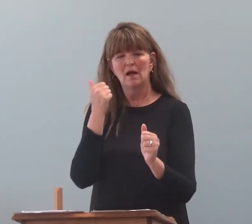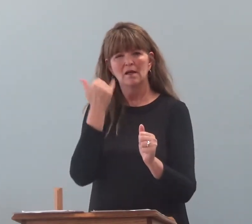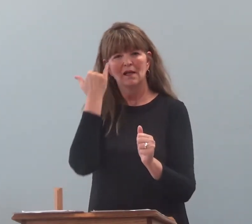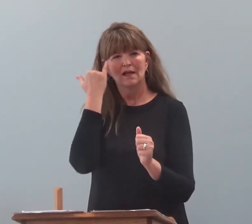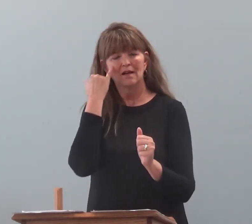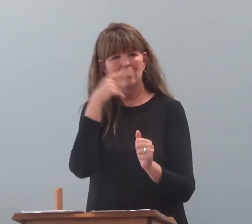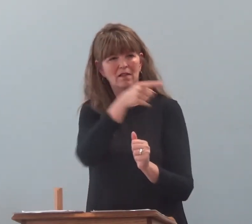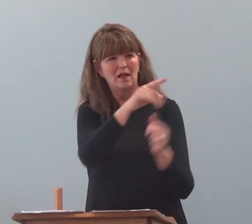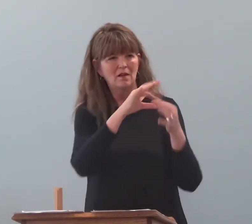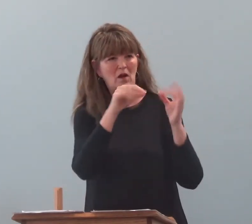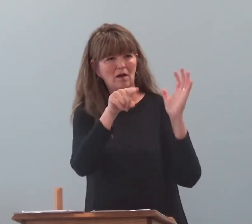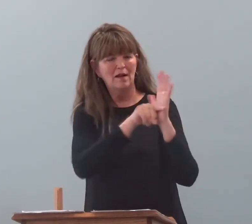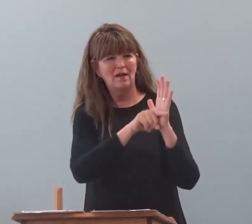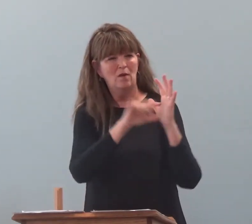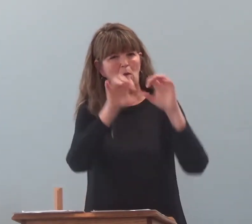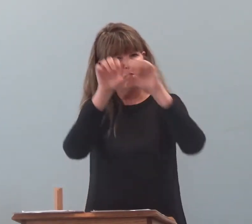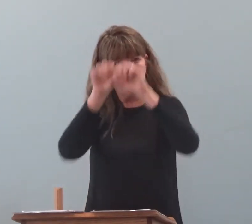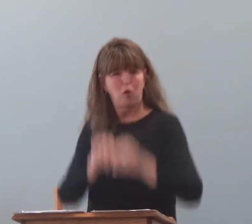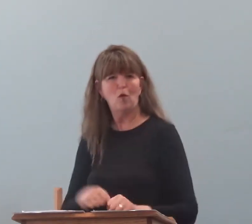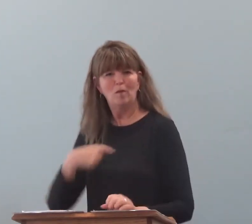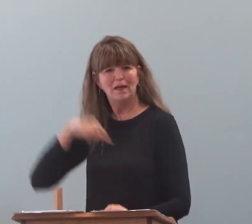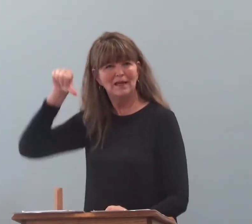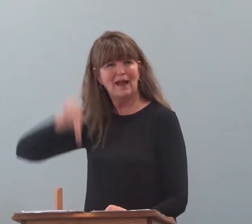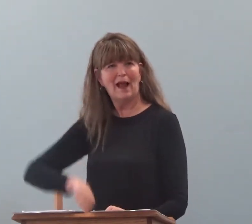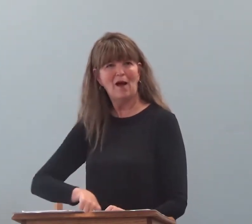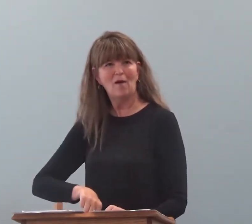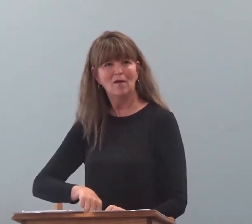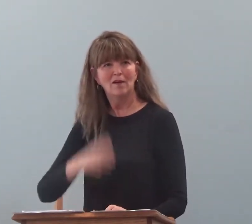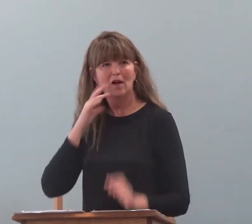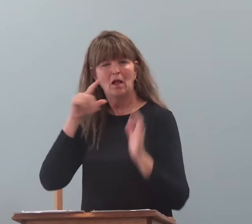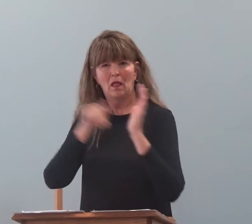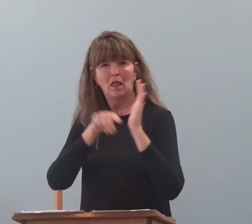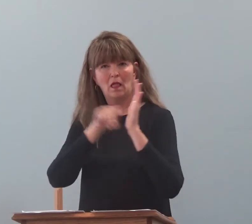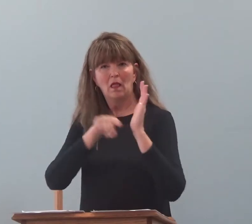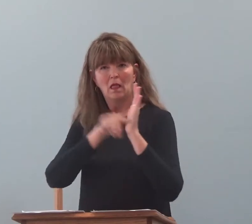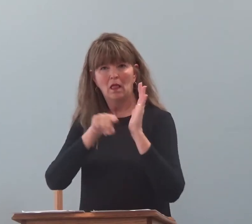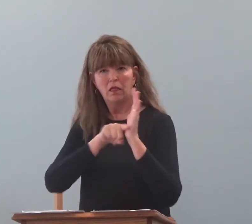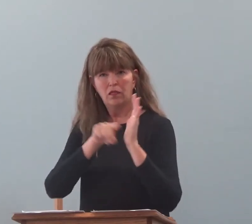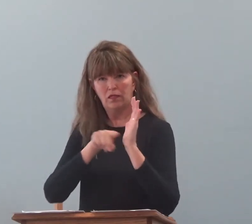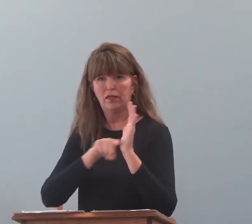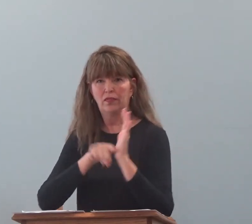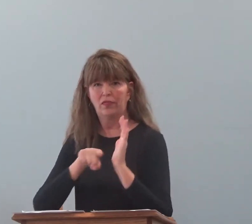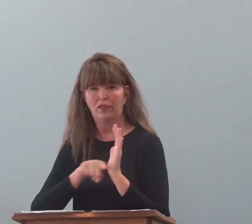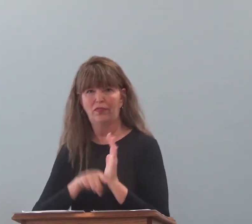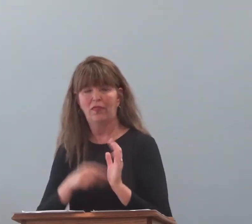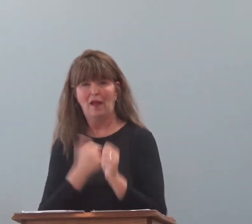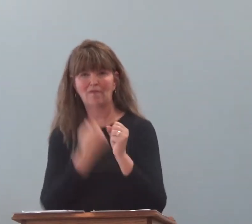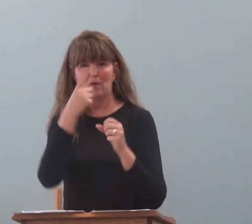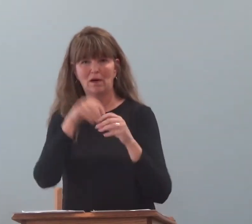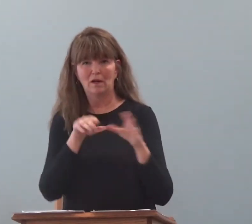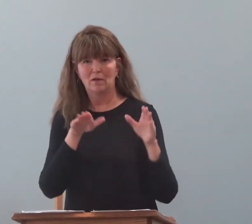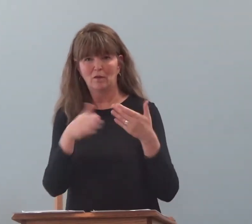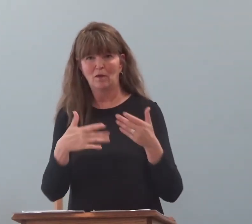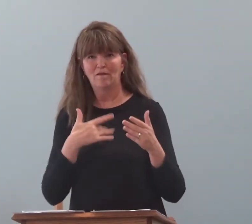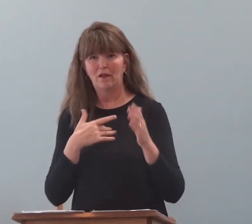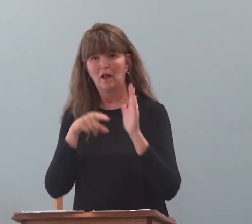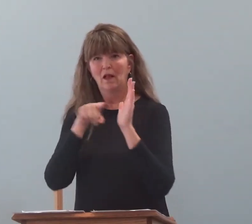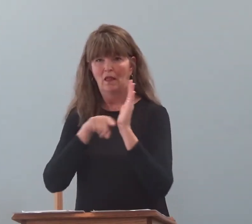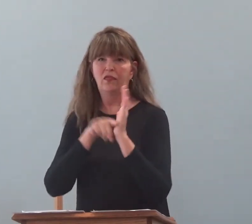to avoid them. Because if they start talking negatively, it pulls me down. All that negativity wears me down.